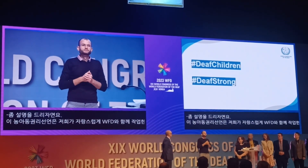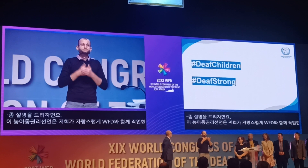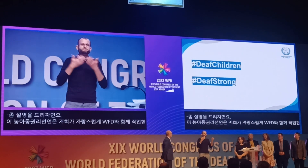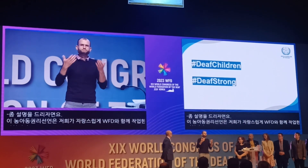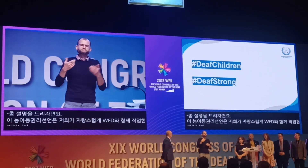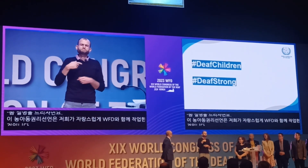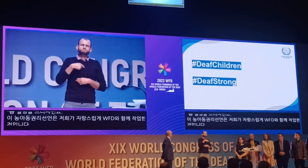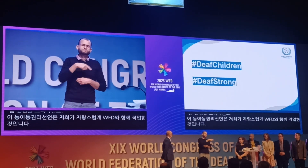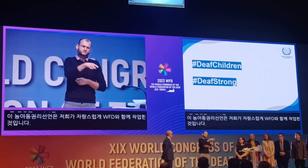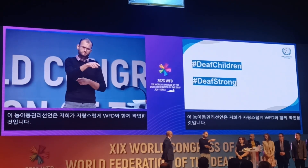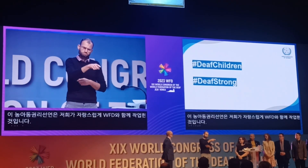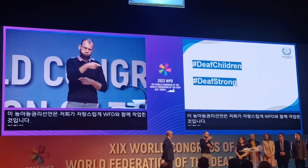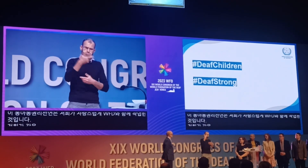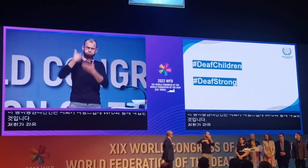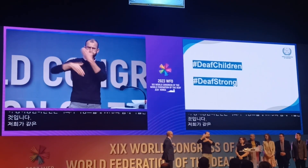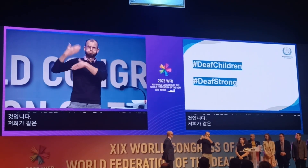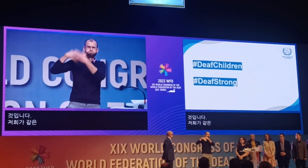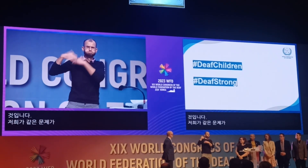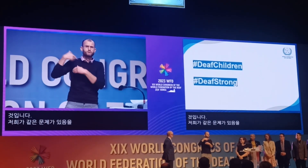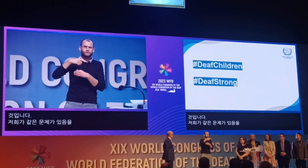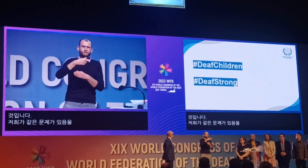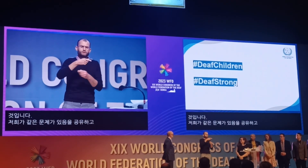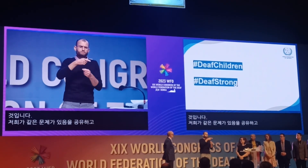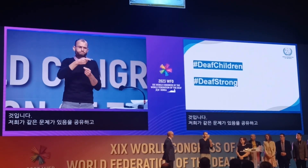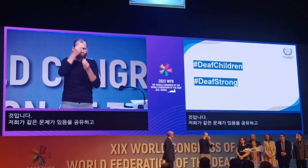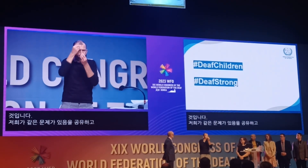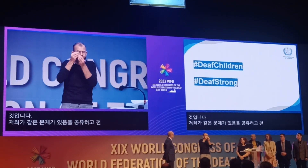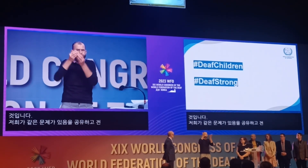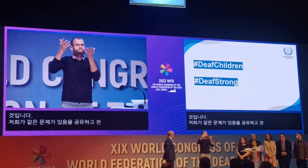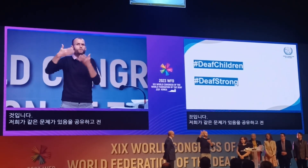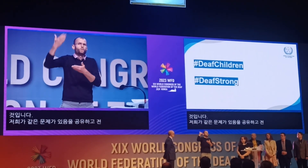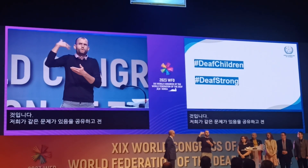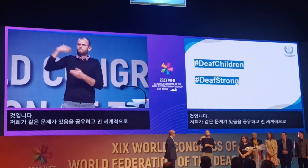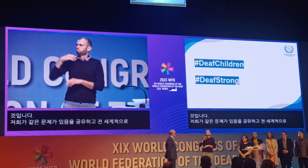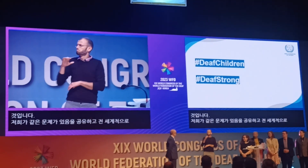globally. Children don't have access to appropriate language instruction.